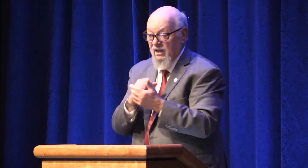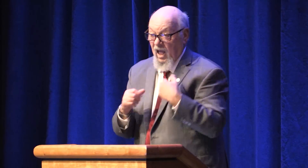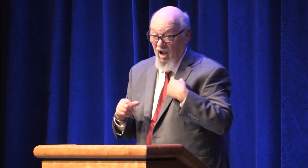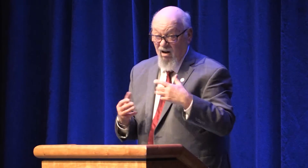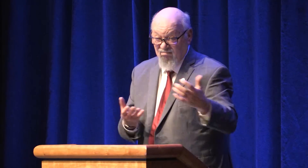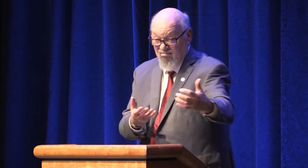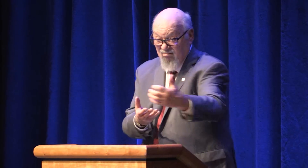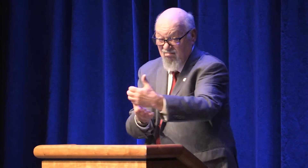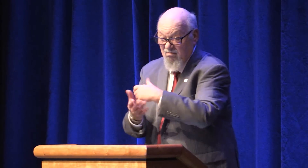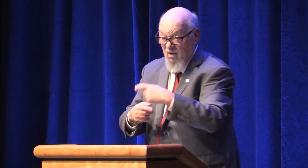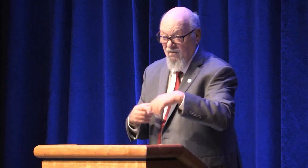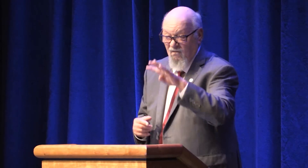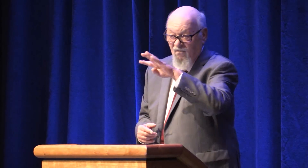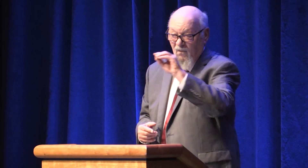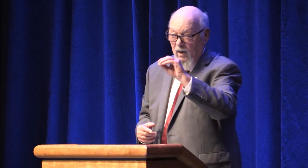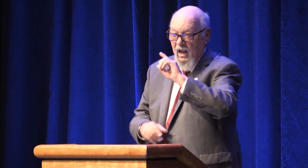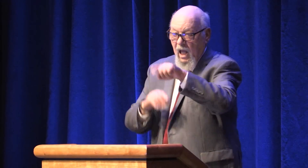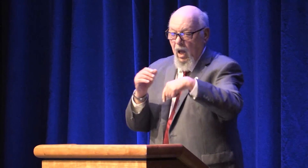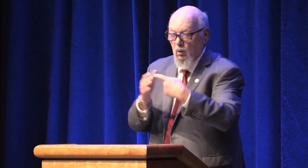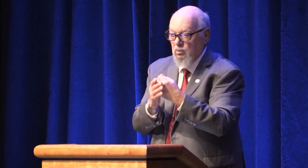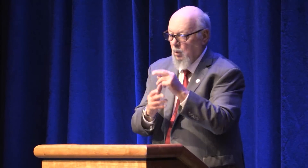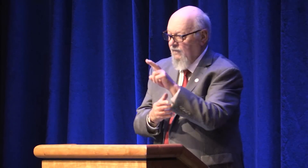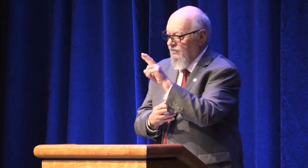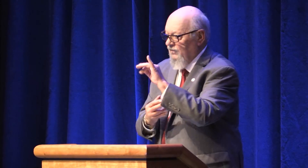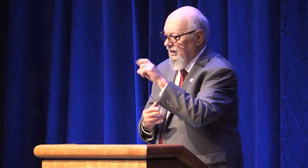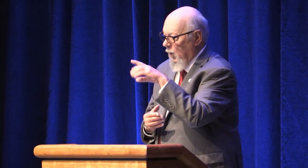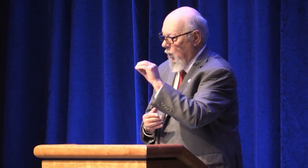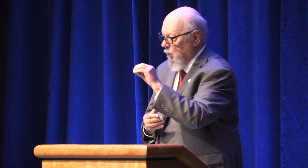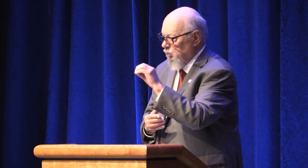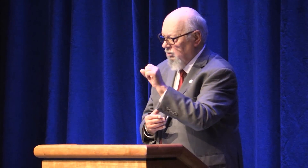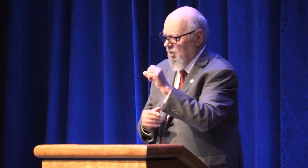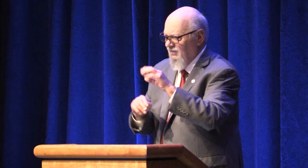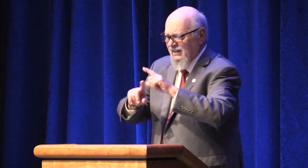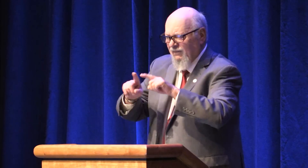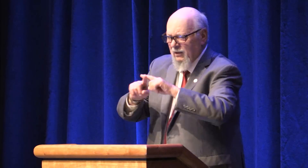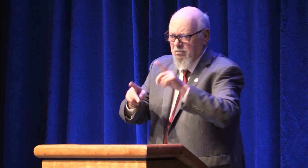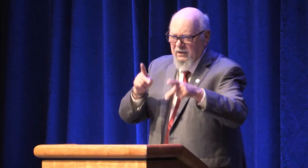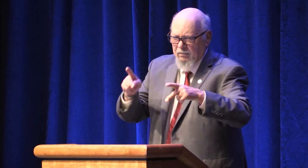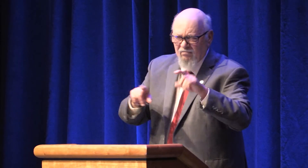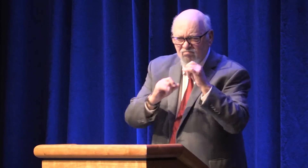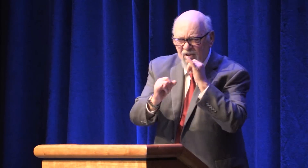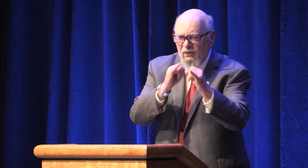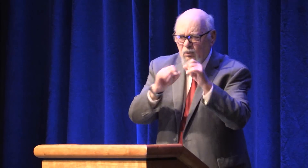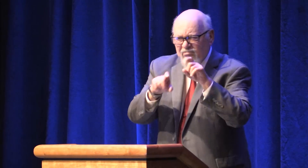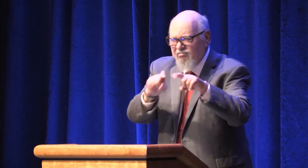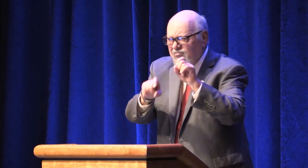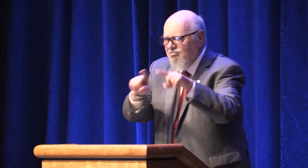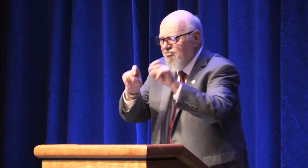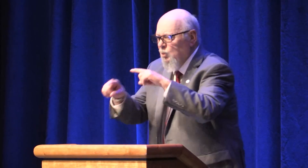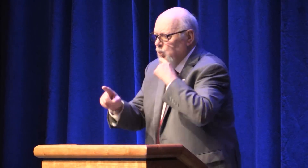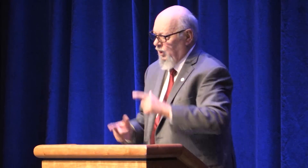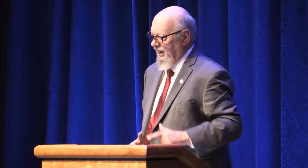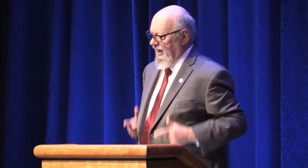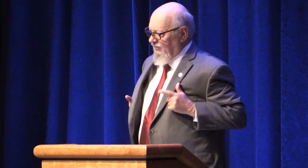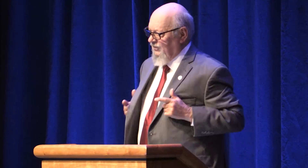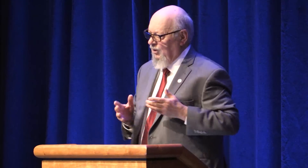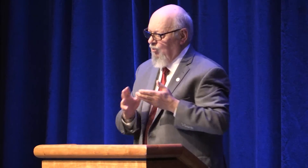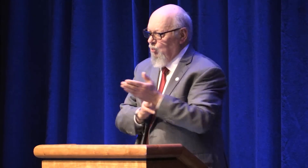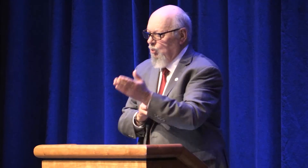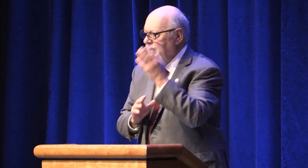Steve was the one who truly helped me. And we spent over 40 hours compiling this video. We did various interviews of people